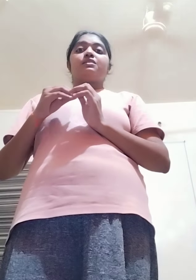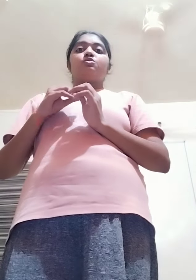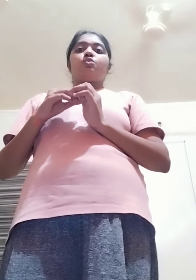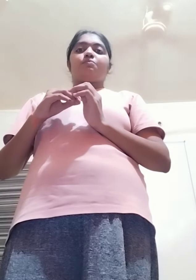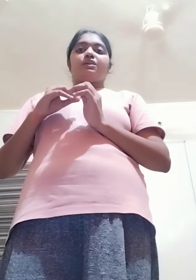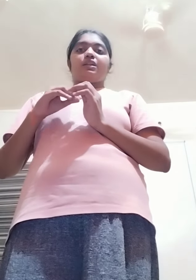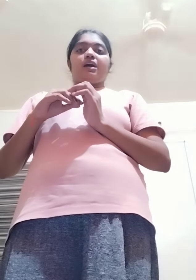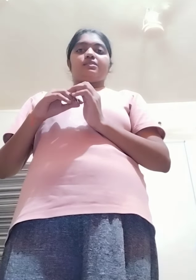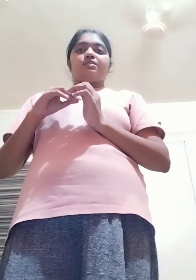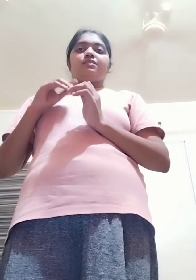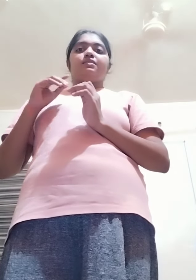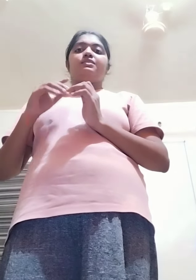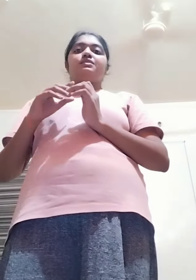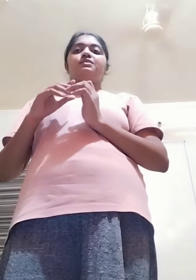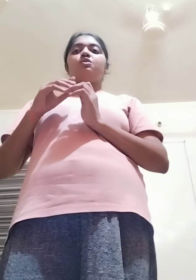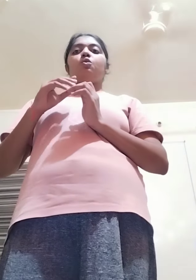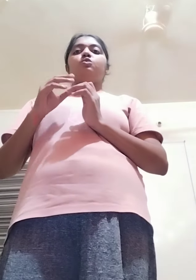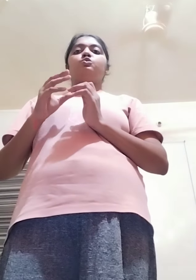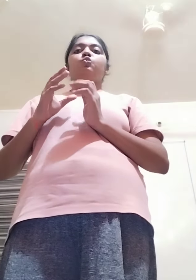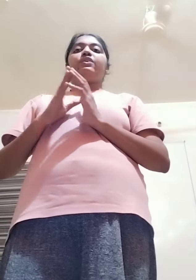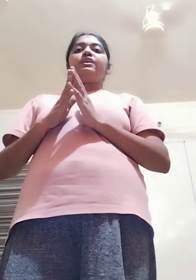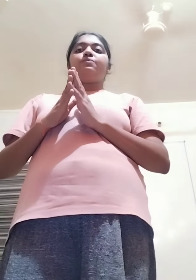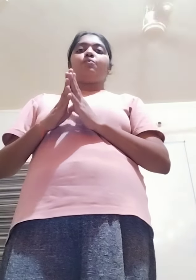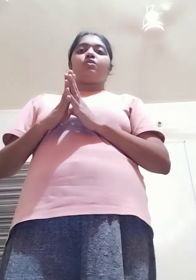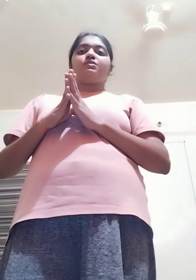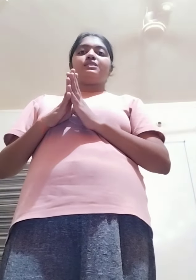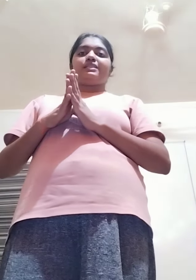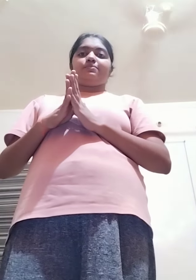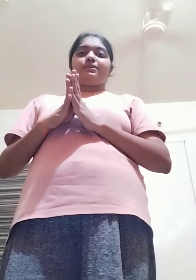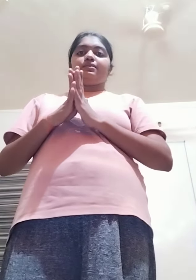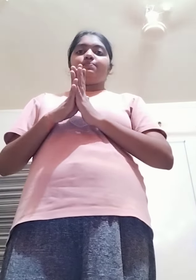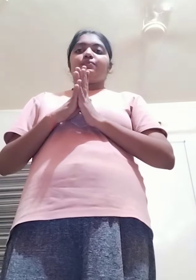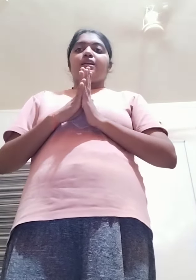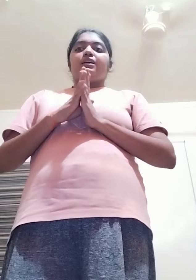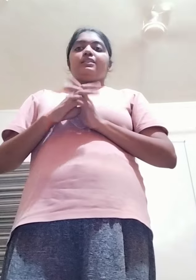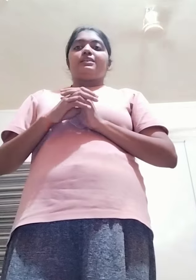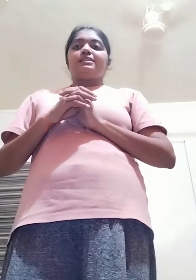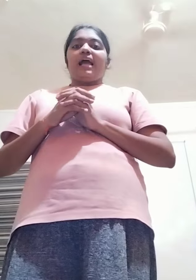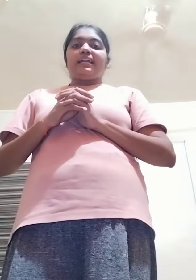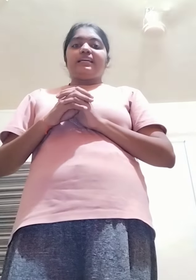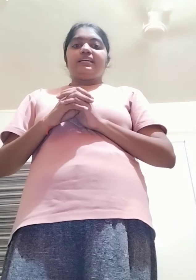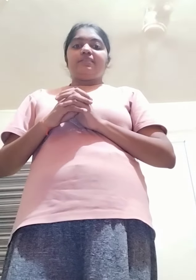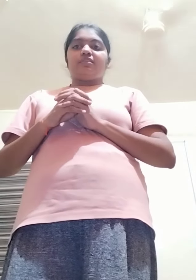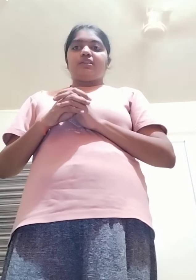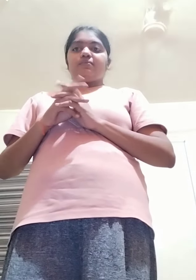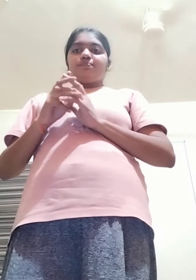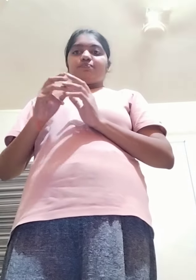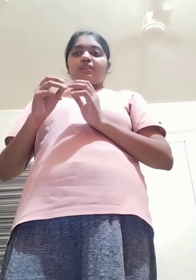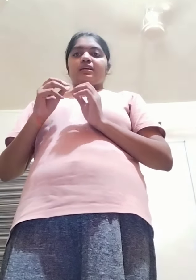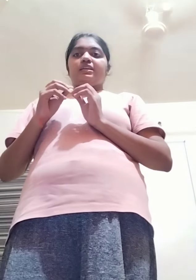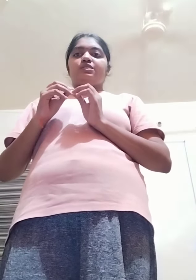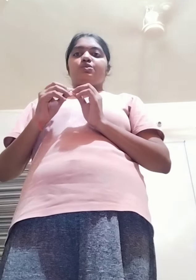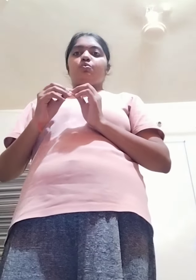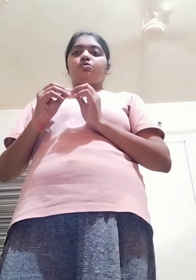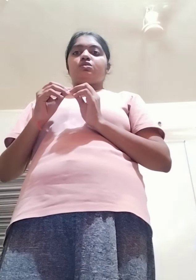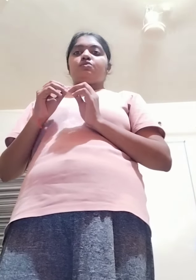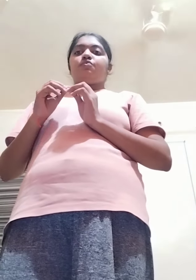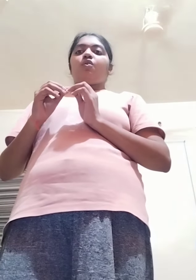of the class. This is the also very important statement. The static keyword is used for